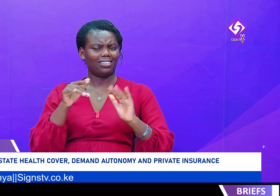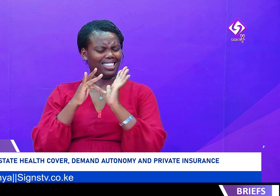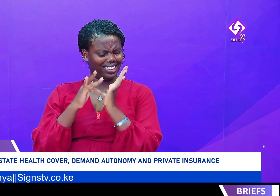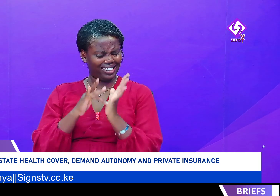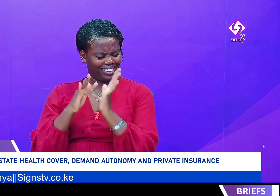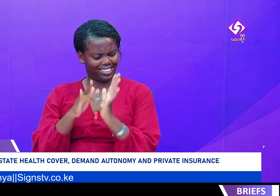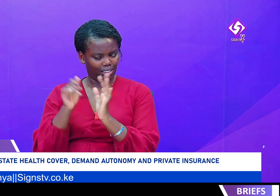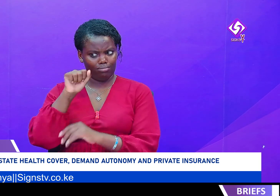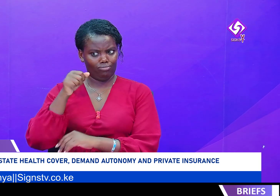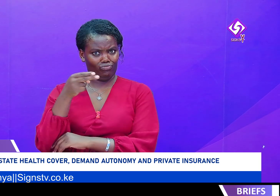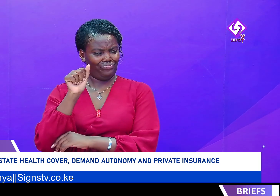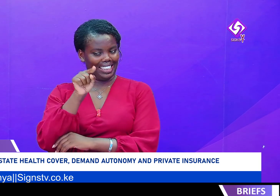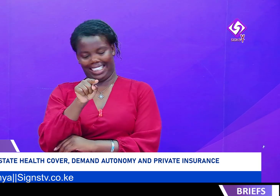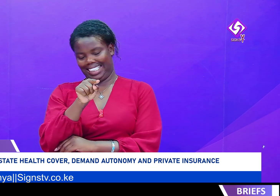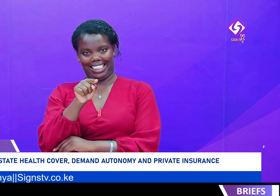The teachers are insisting that SHA